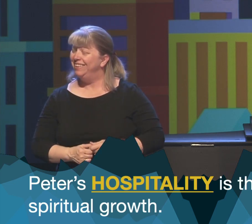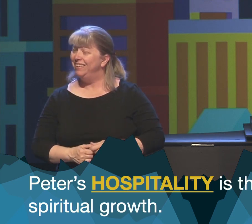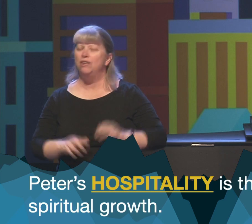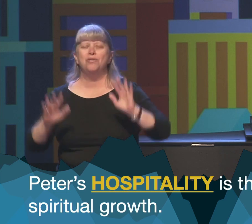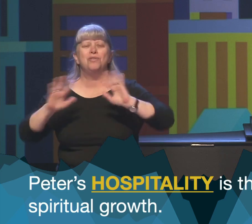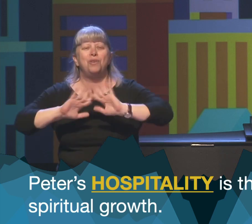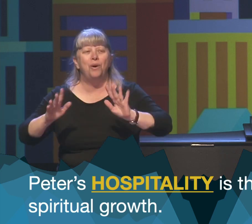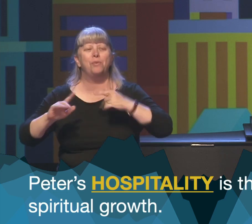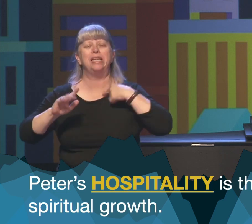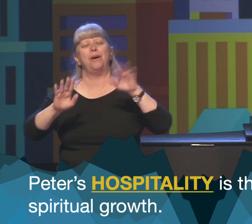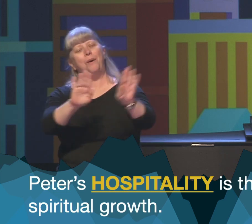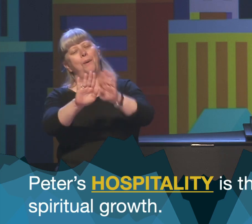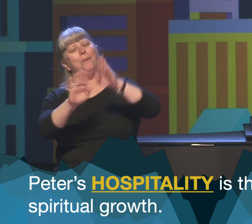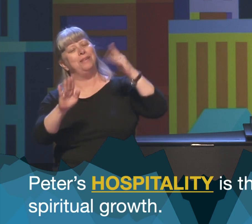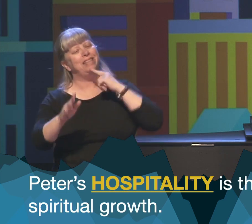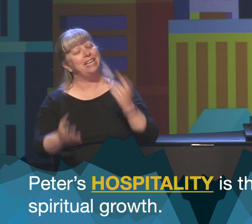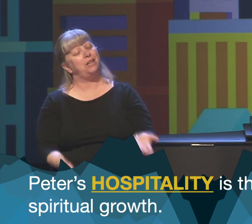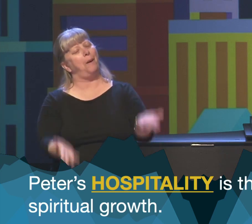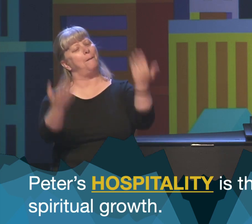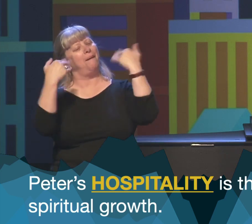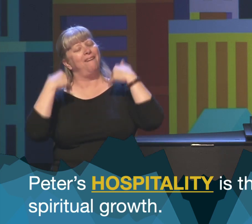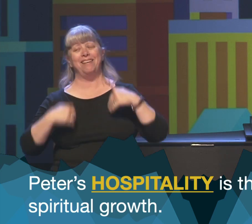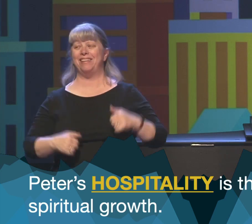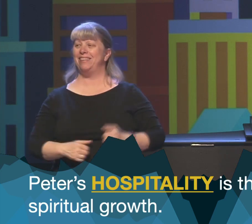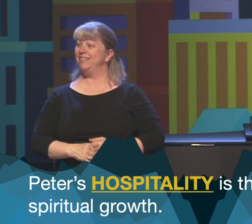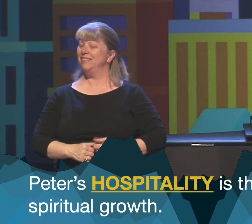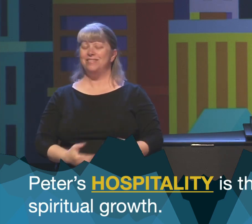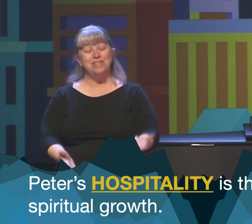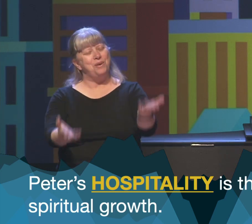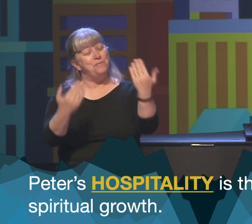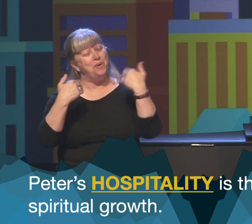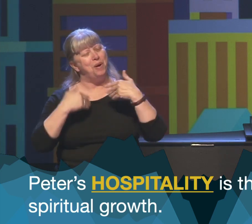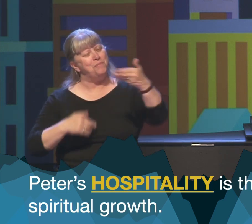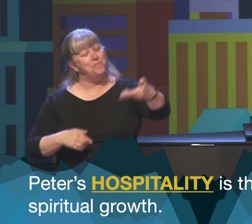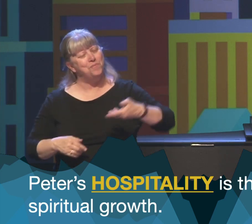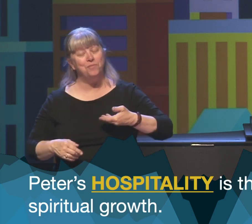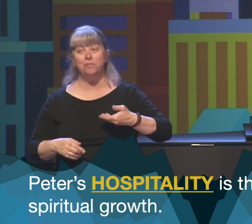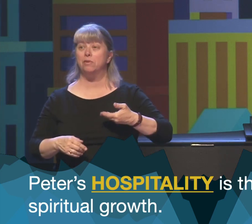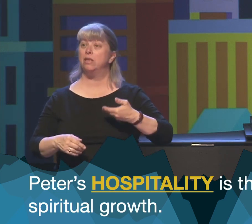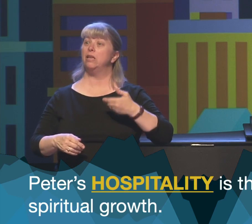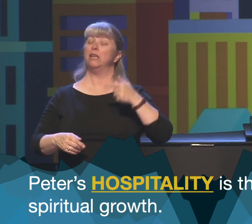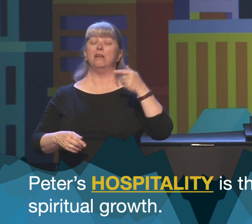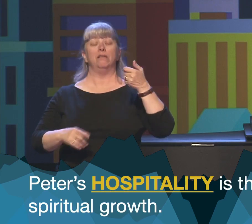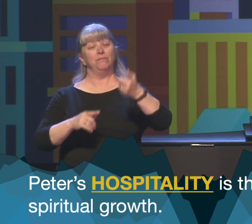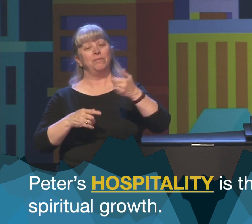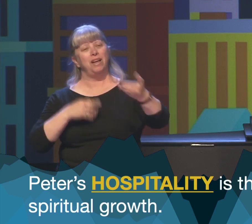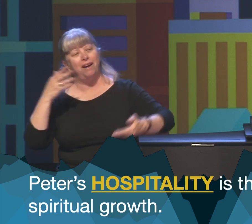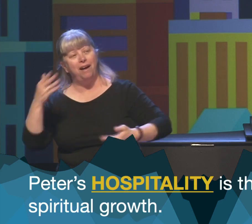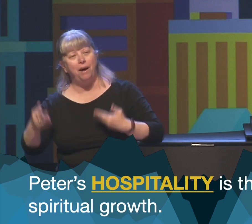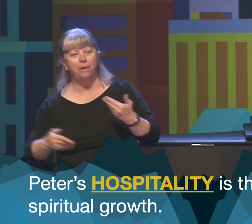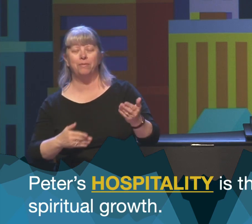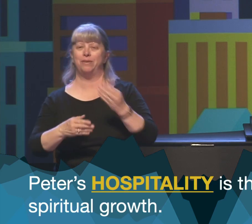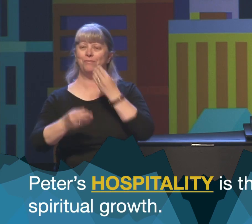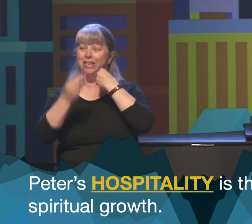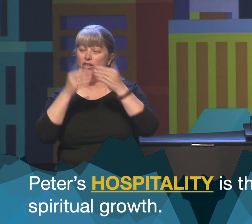No, it was when he opened the door and he said, come on in. Come on in. And he had hospitality, shared a meal with